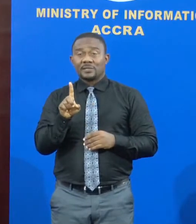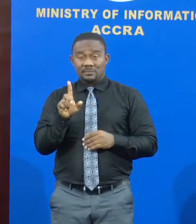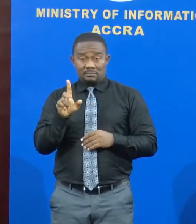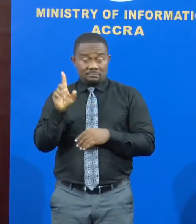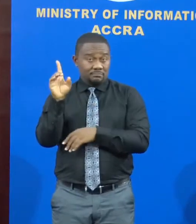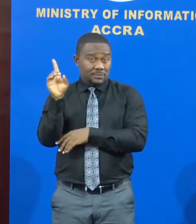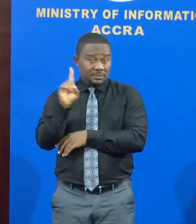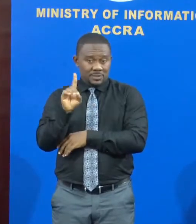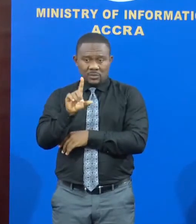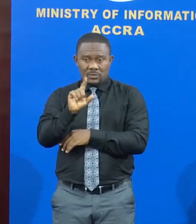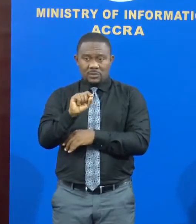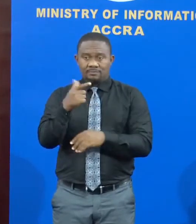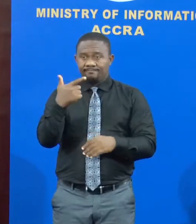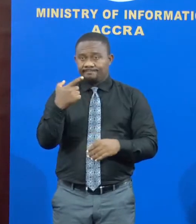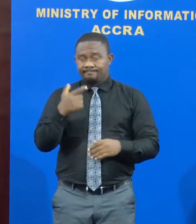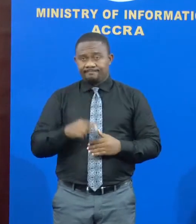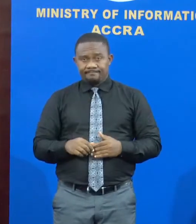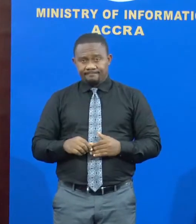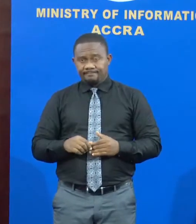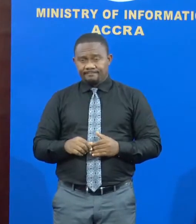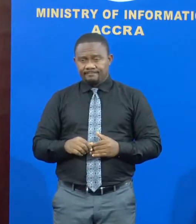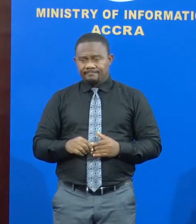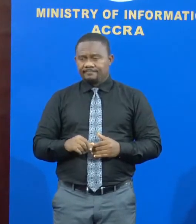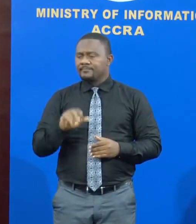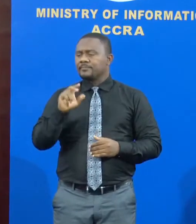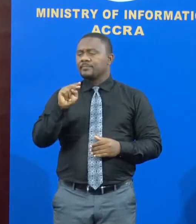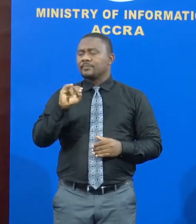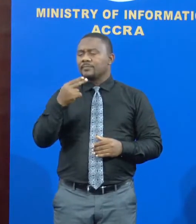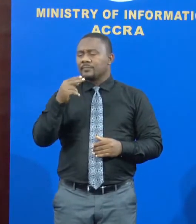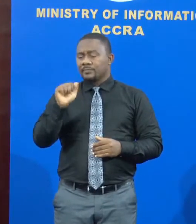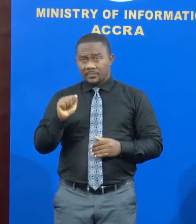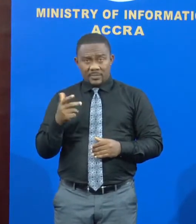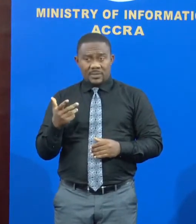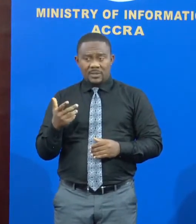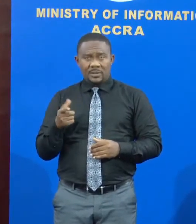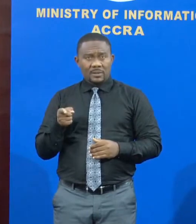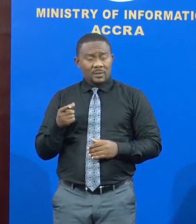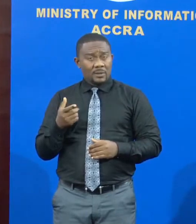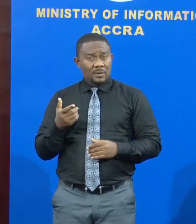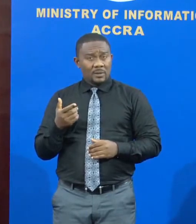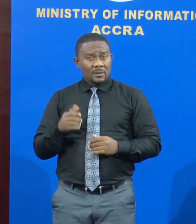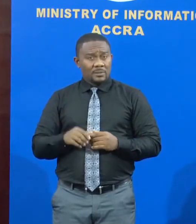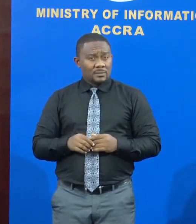2021. The National Identification Authority registration officials are at 34